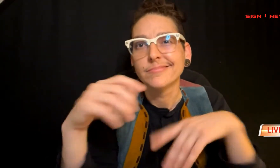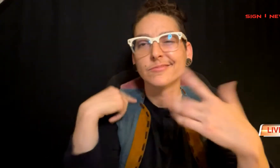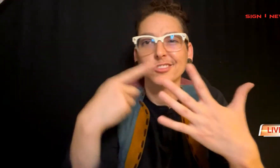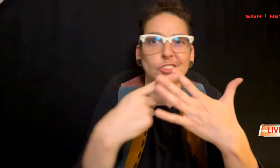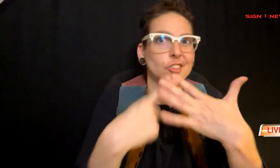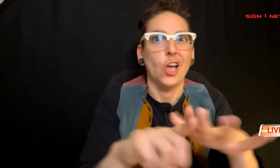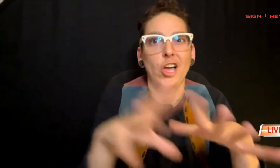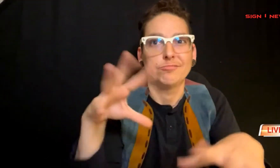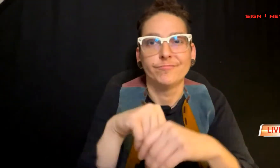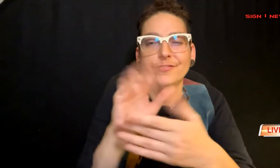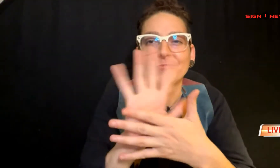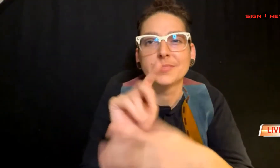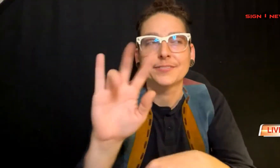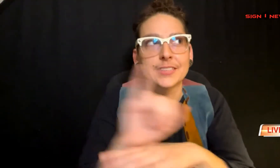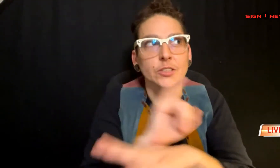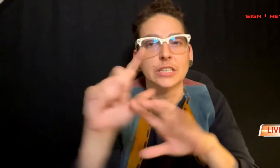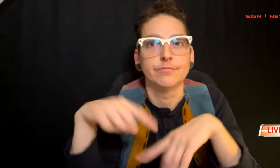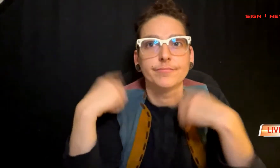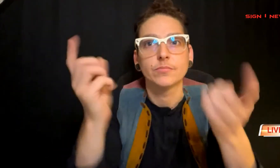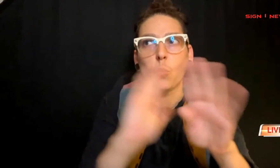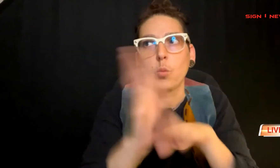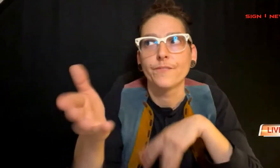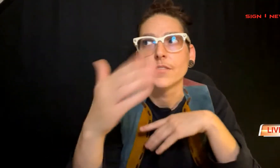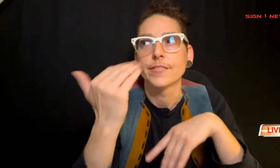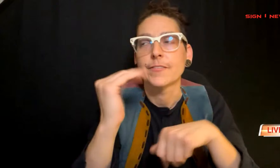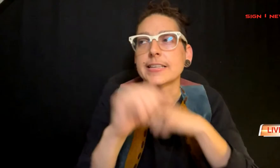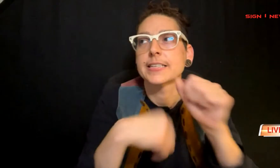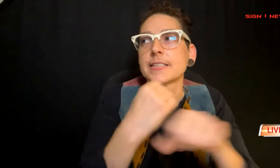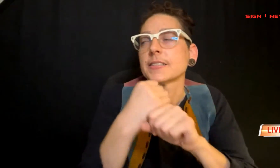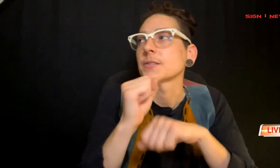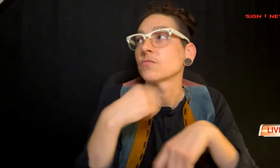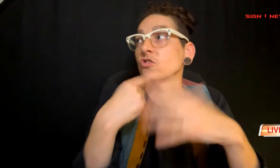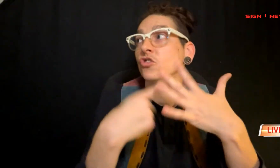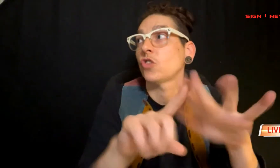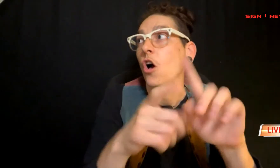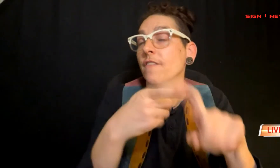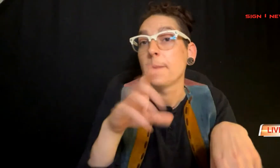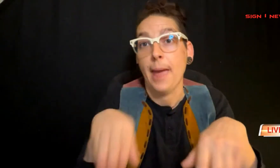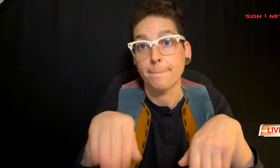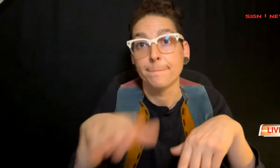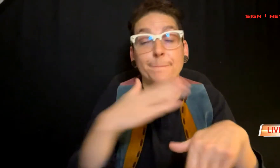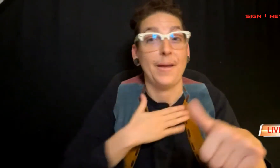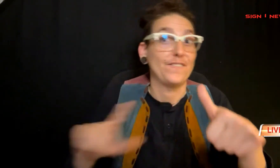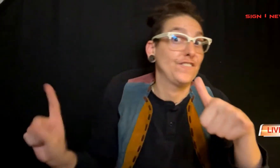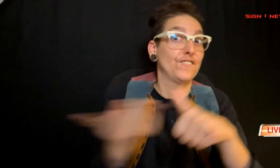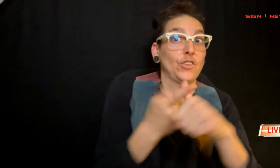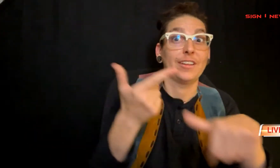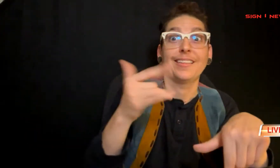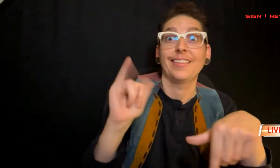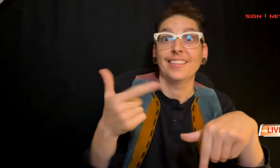I'm a jack of all trades. I started in the film industry over 15 years ago.